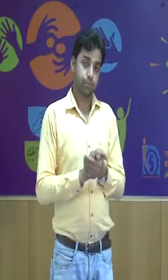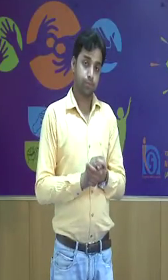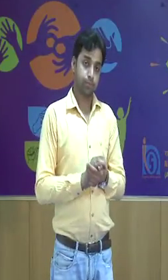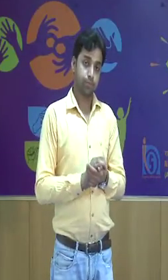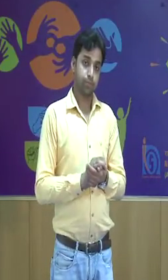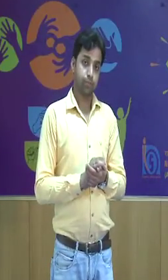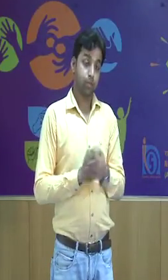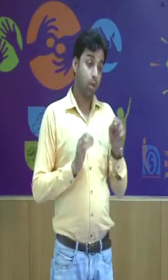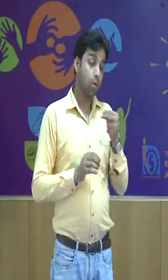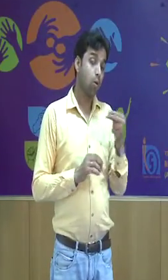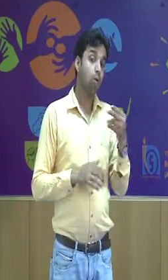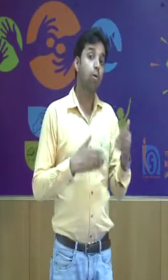called as